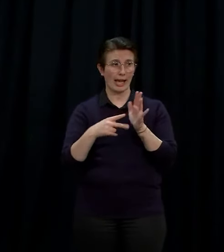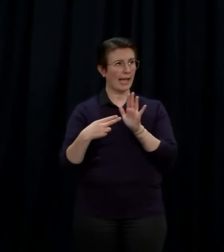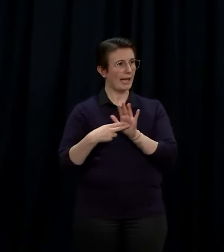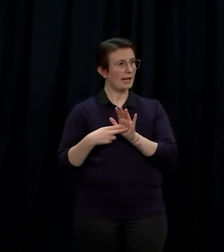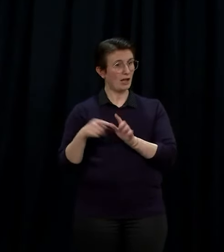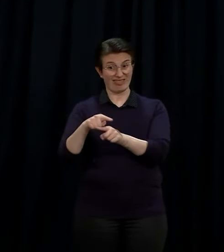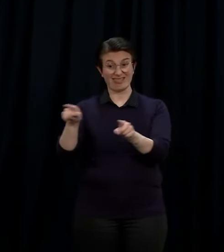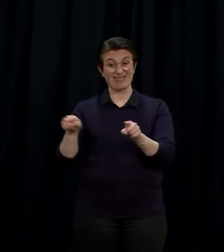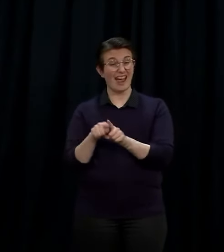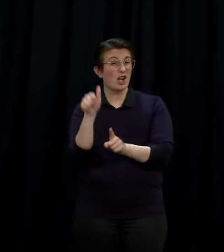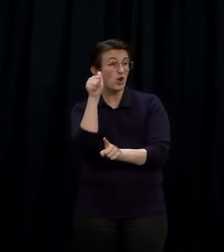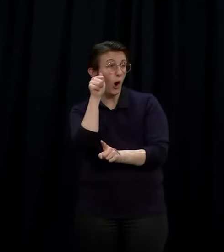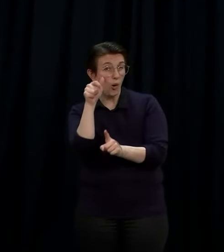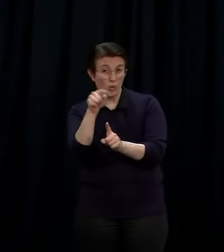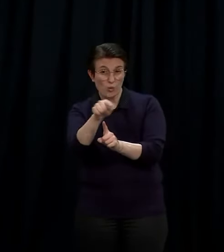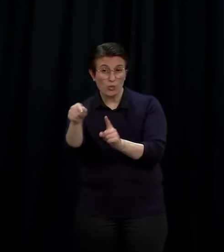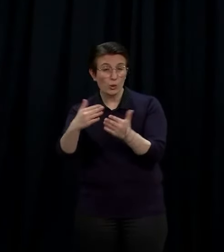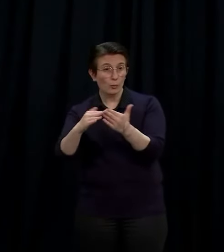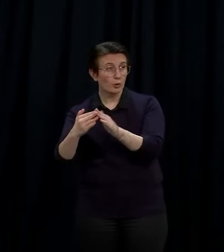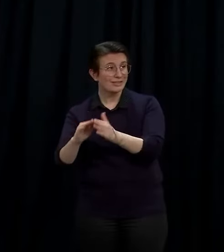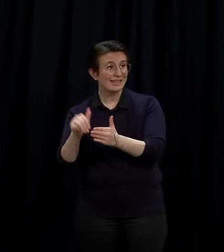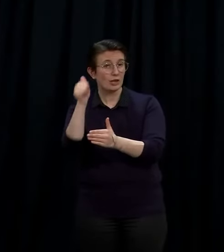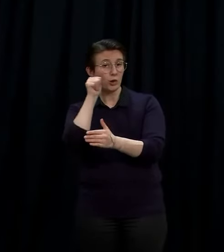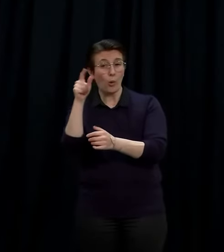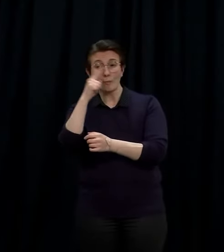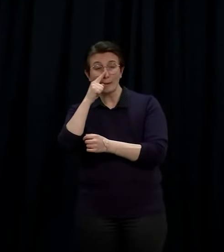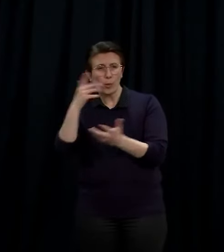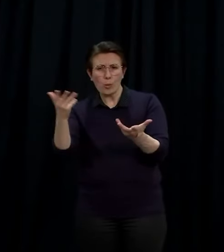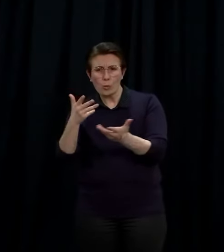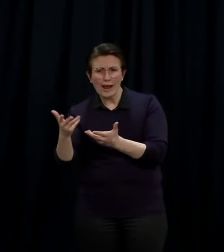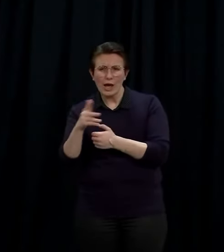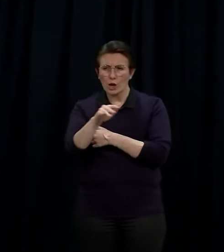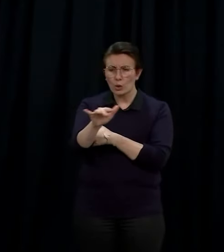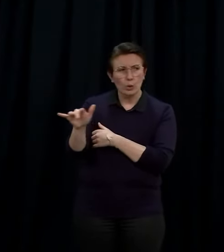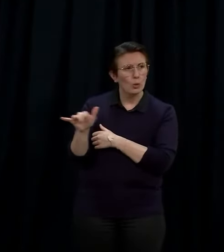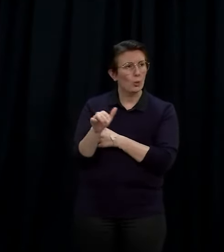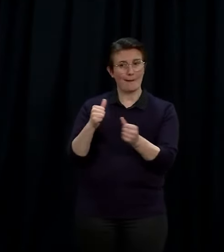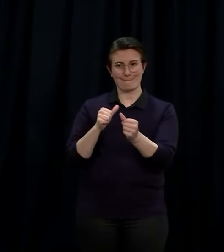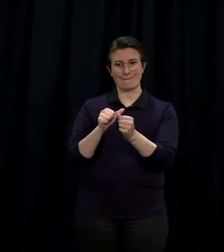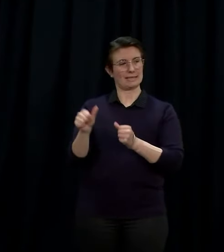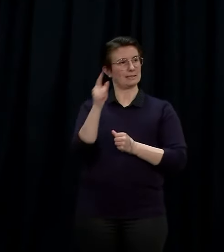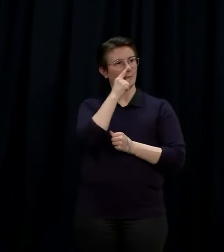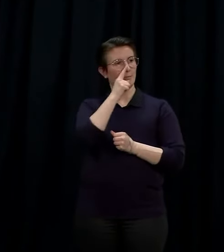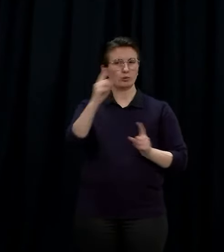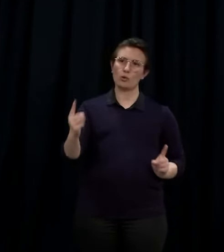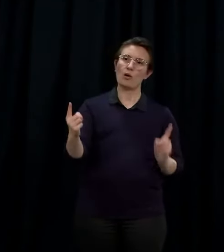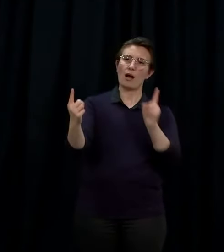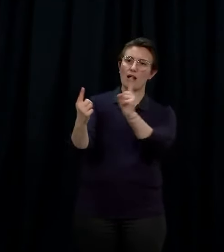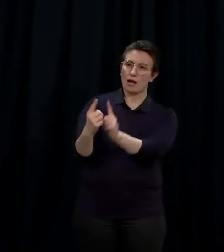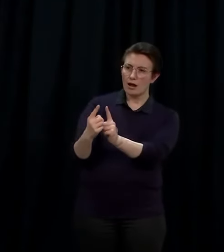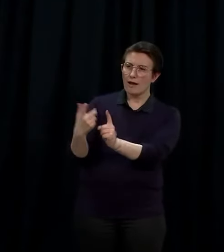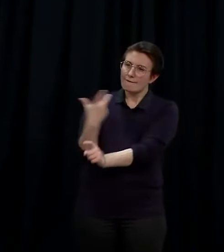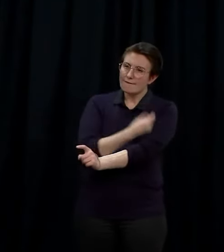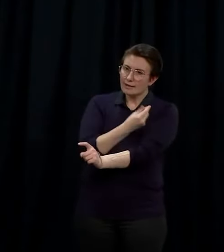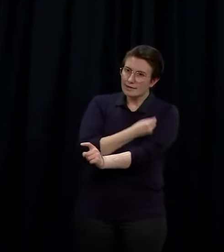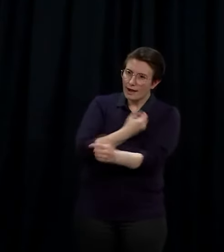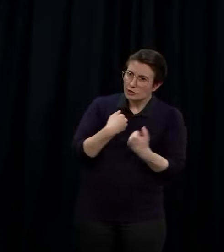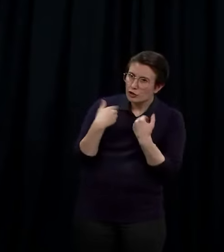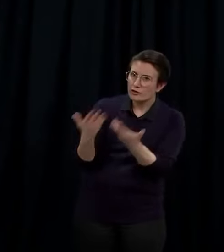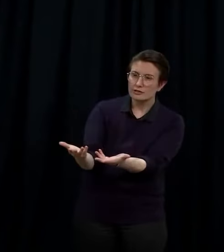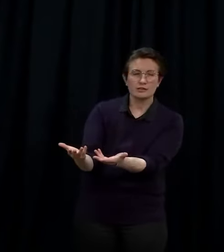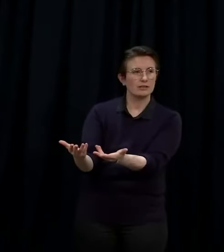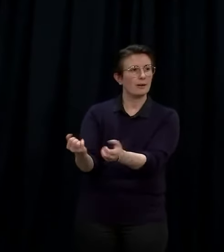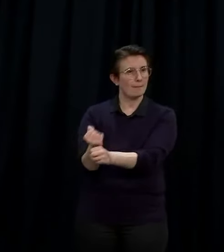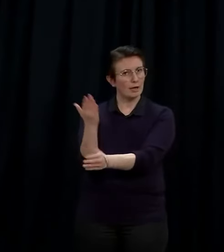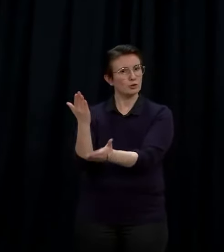that community, and they are the best place to offer it. So our vaccination team have been working with those providers to ensure that we reach the